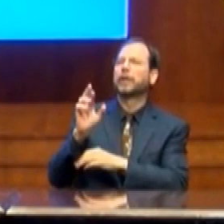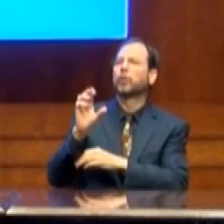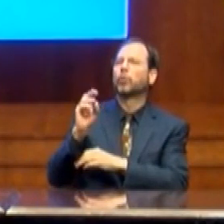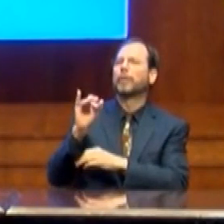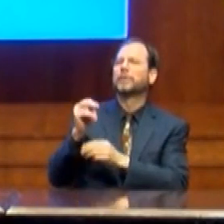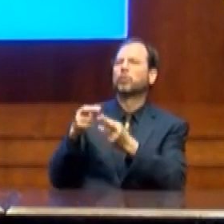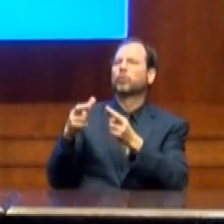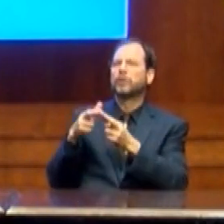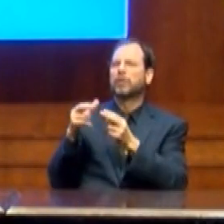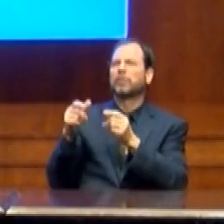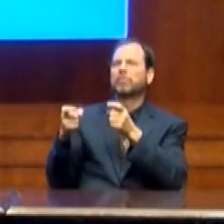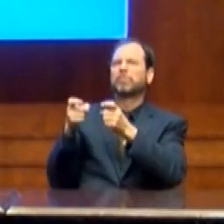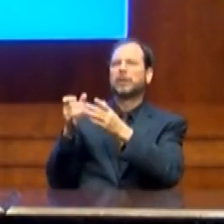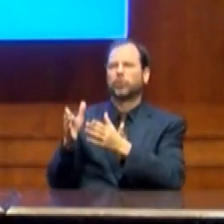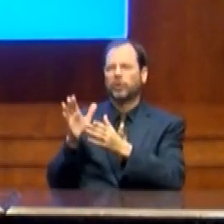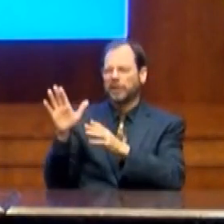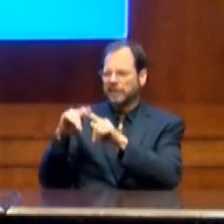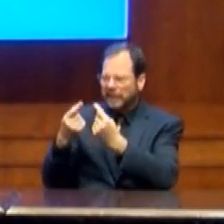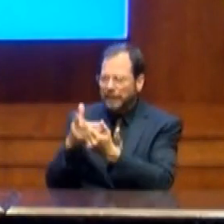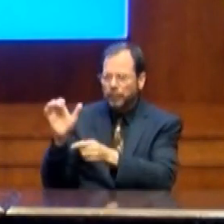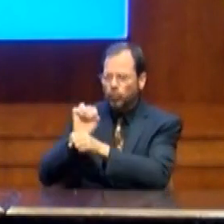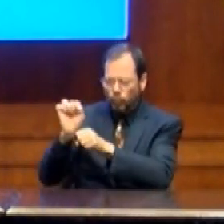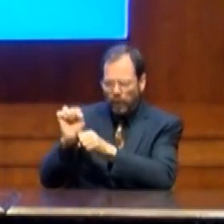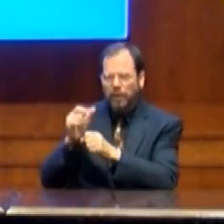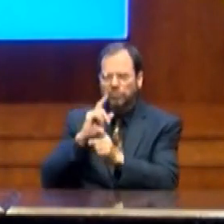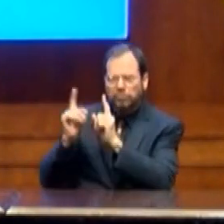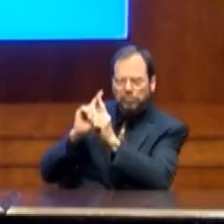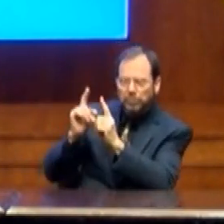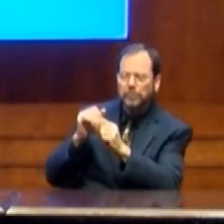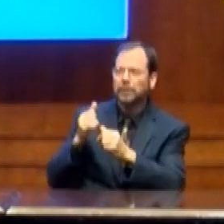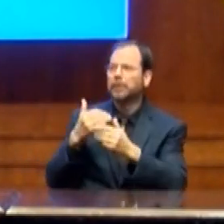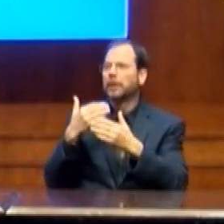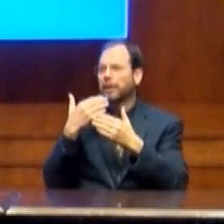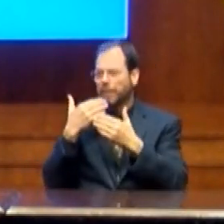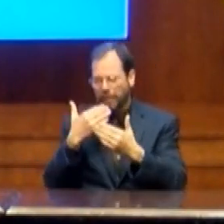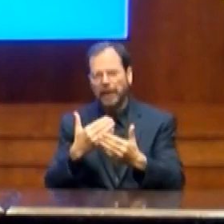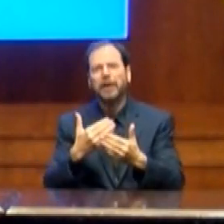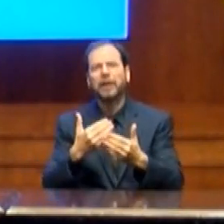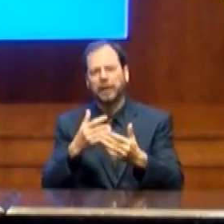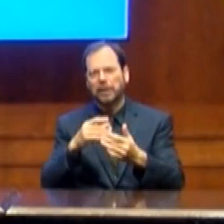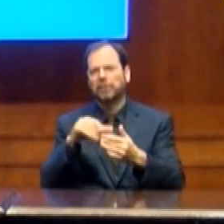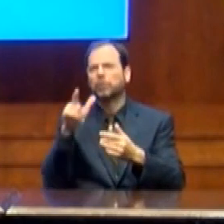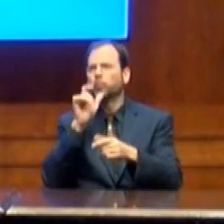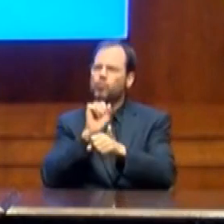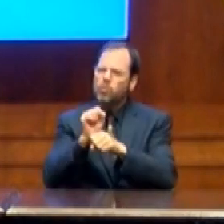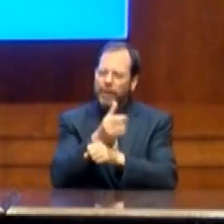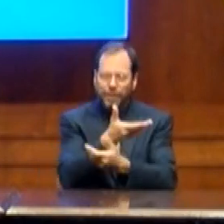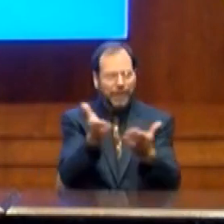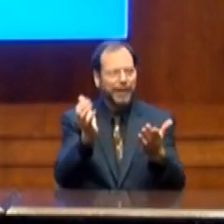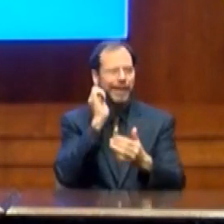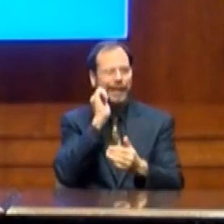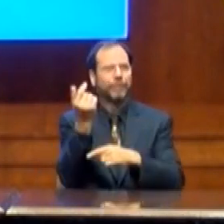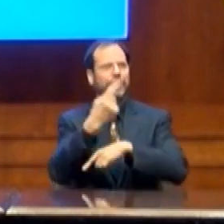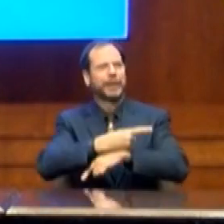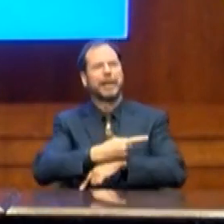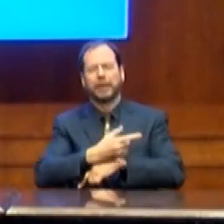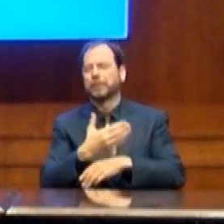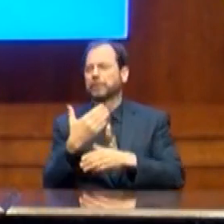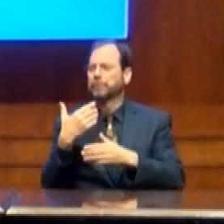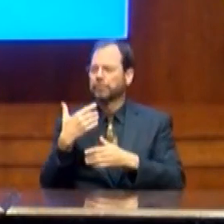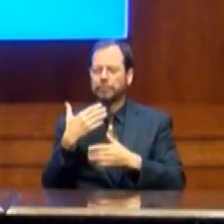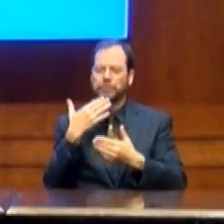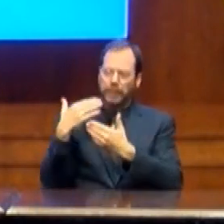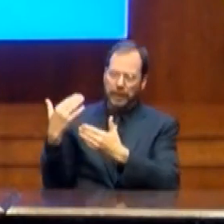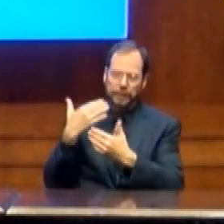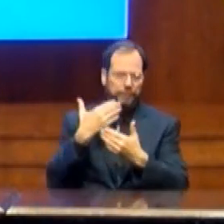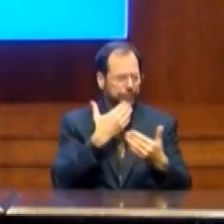Robinson, the regional administrator, and all of the work that him and his team are doing. But I need to thank the TDM team as well that are on the front lines out there every day. So we'll get through